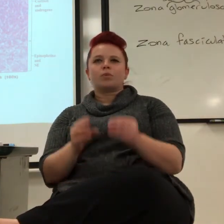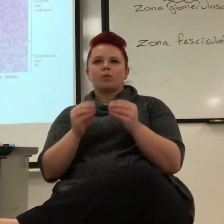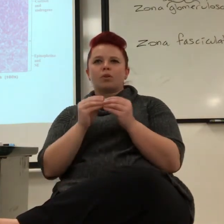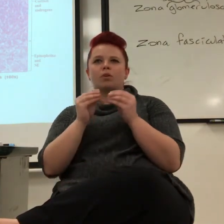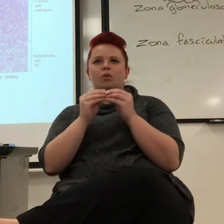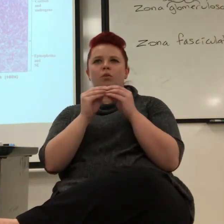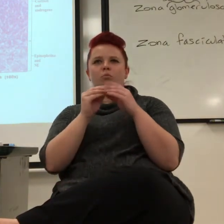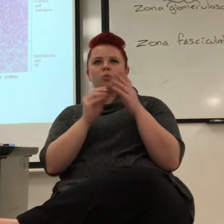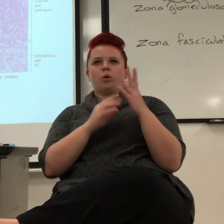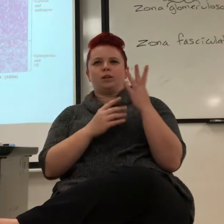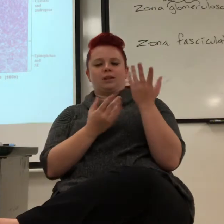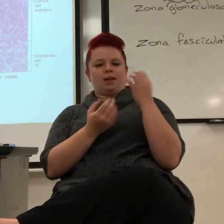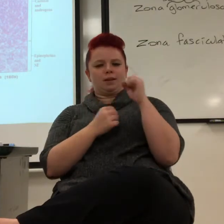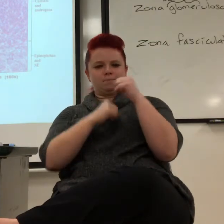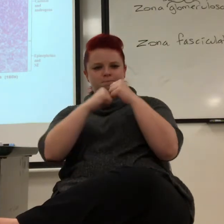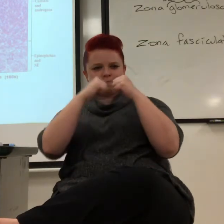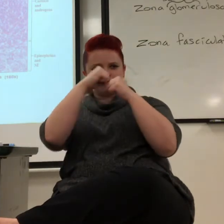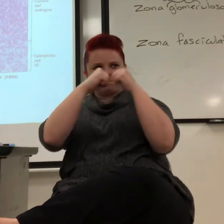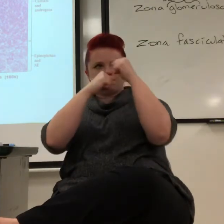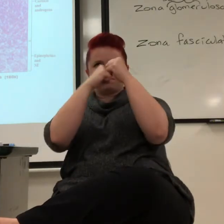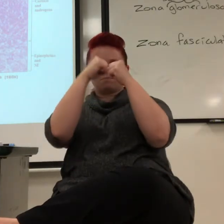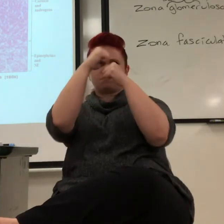Basically, what you got to know is they secrete